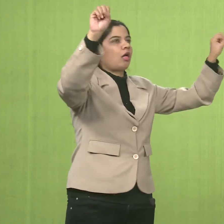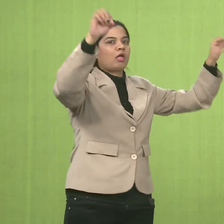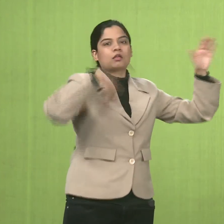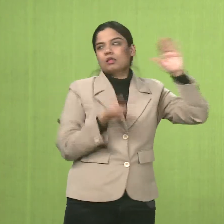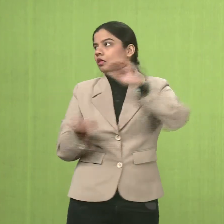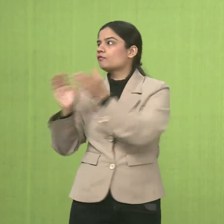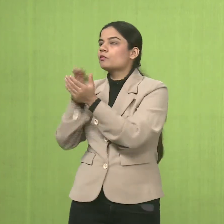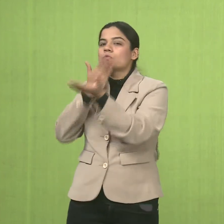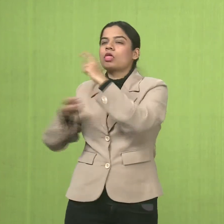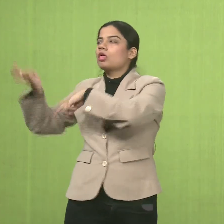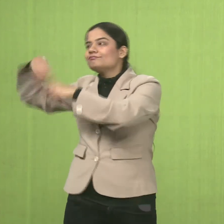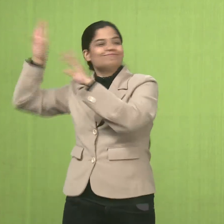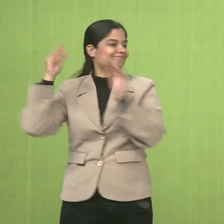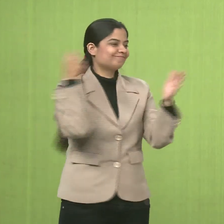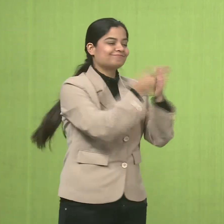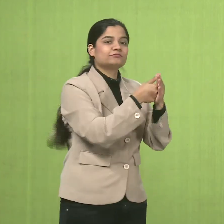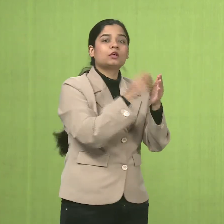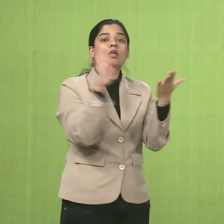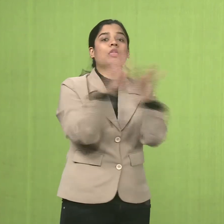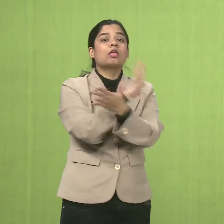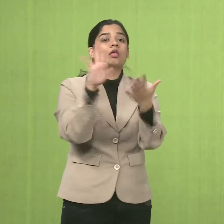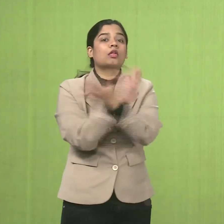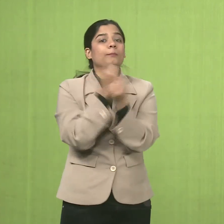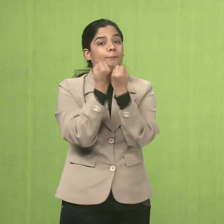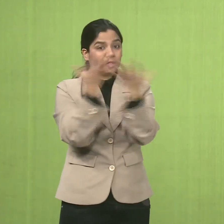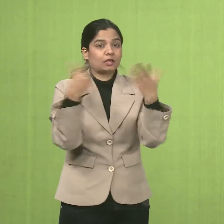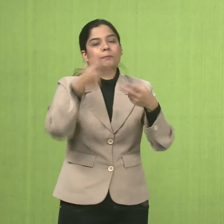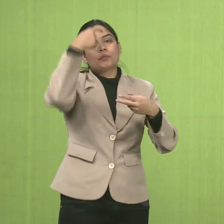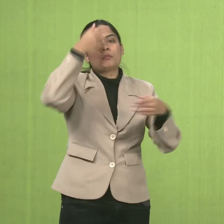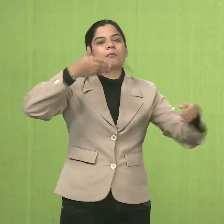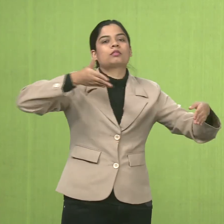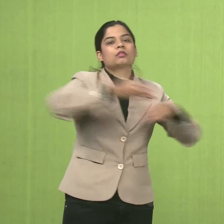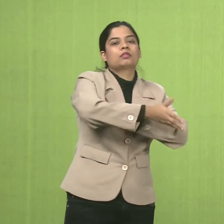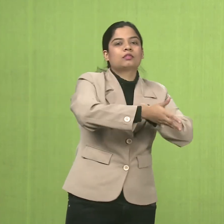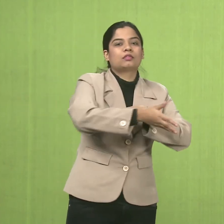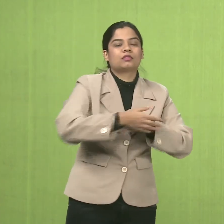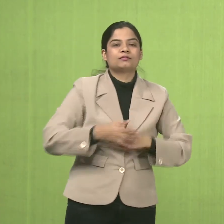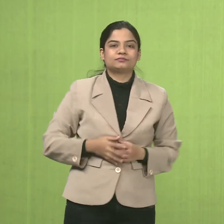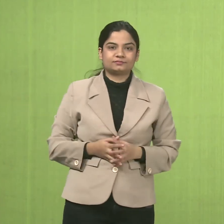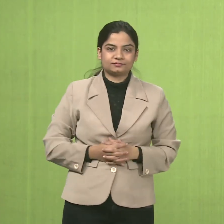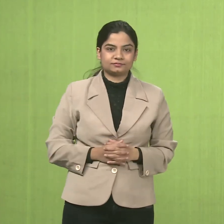So not telling the teacher also, not telling the parents also, and just bunking school is a harmful peer pressure.